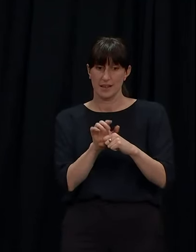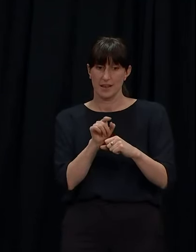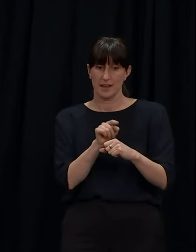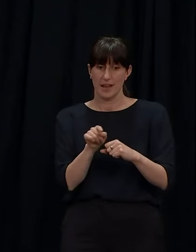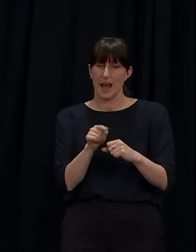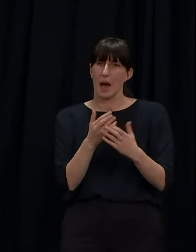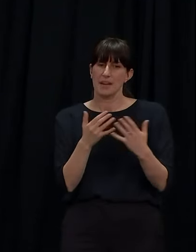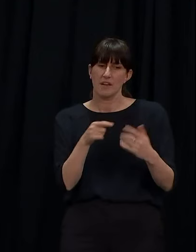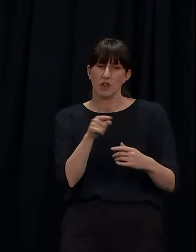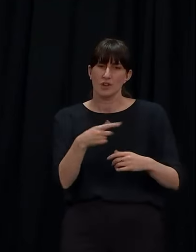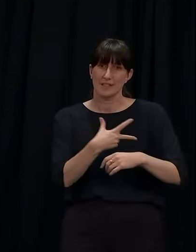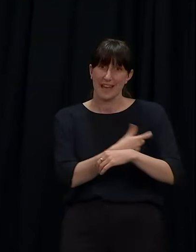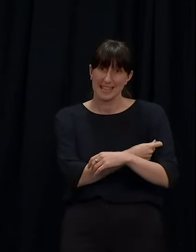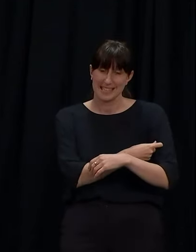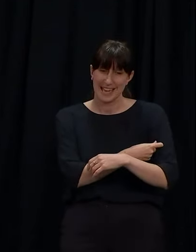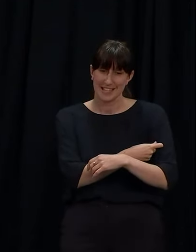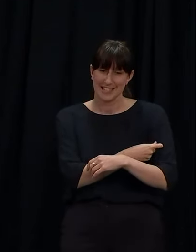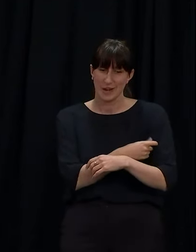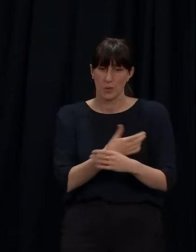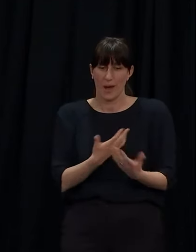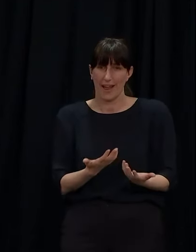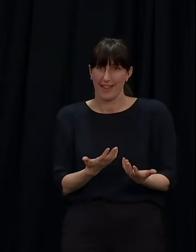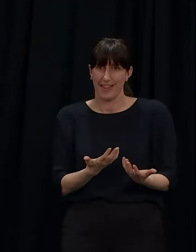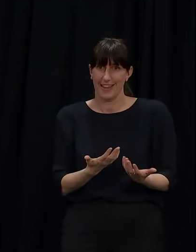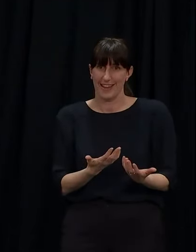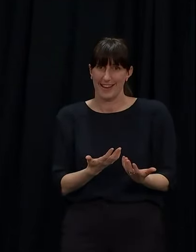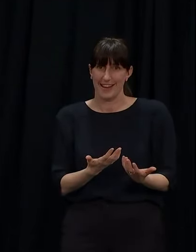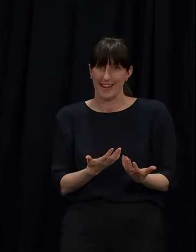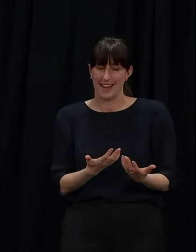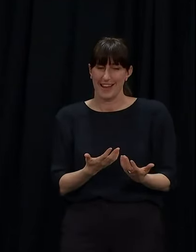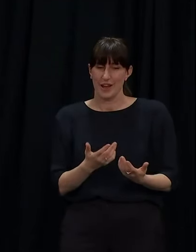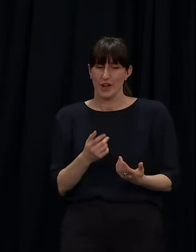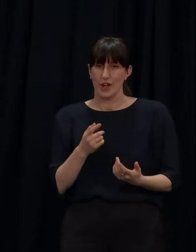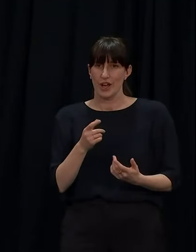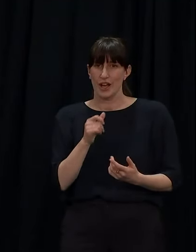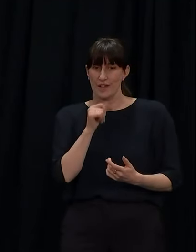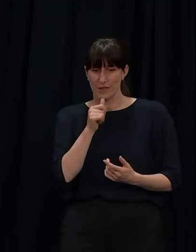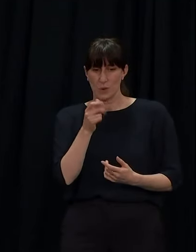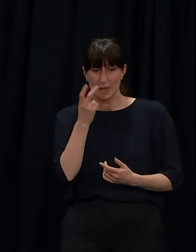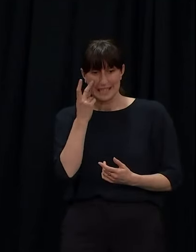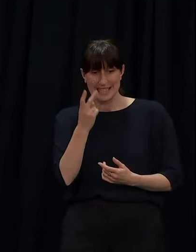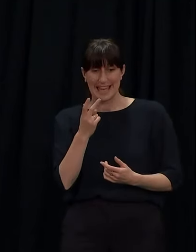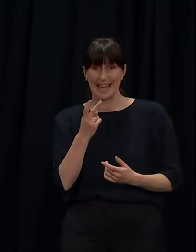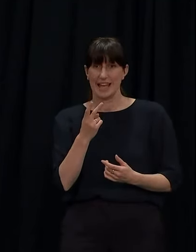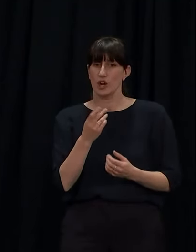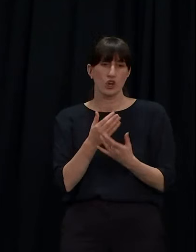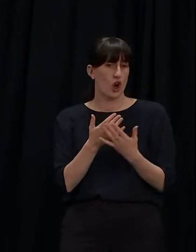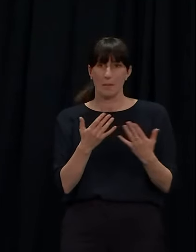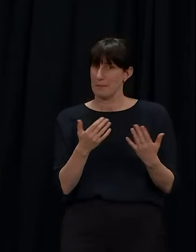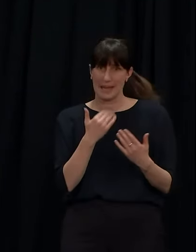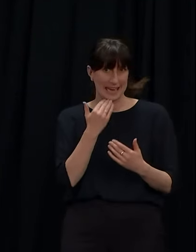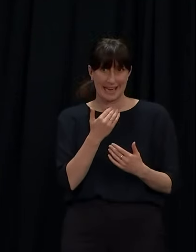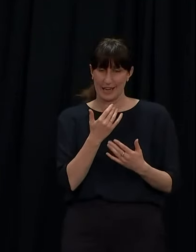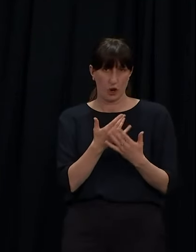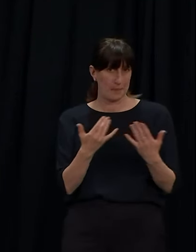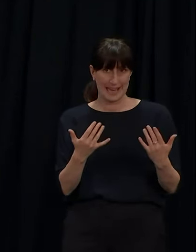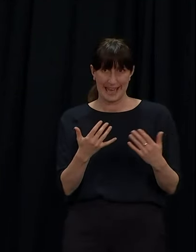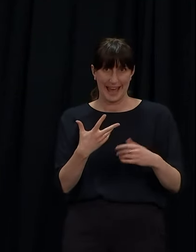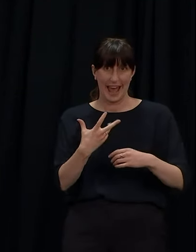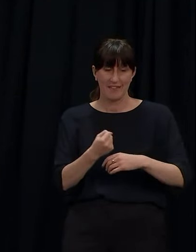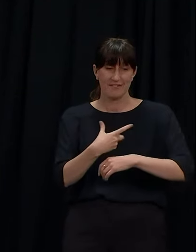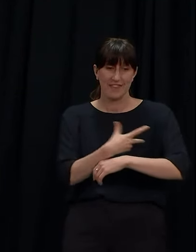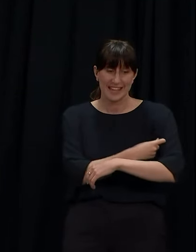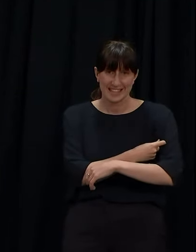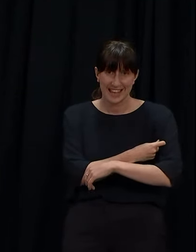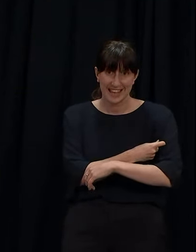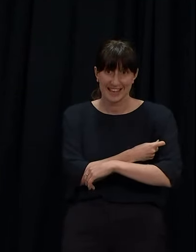COVID. So it doesn't mean that because we don't have more that somehow that's a reflection of a failure of the vaccine campaign. It's perhaps indicative of the fact that the vaccine